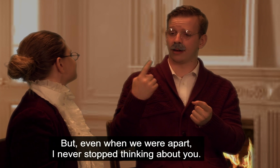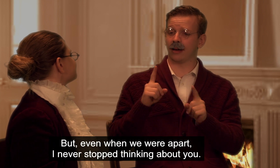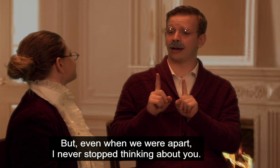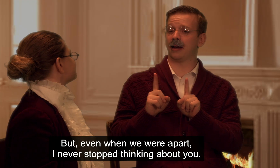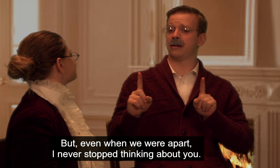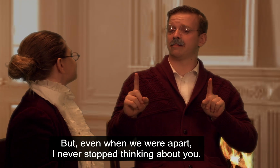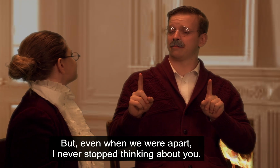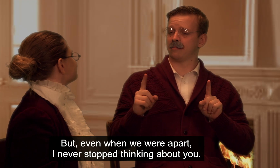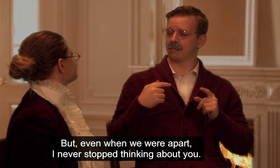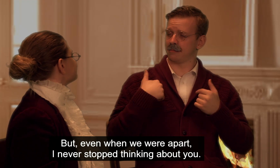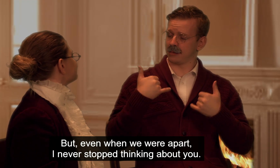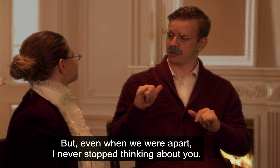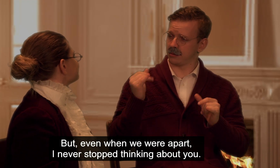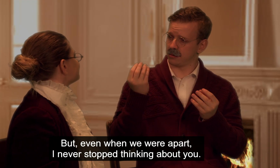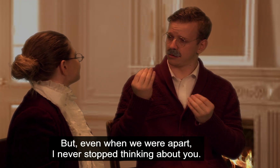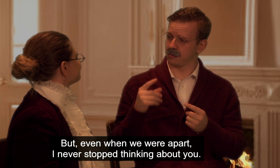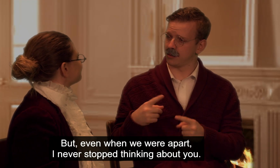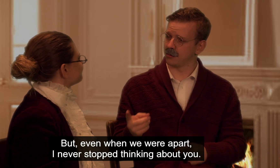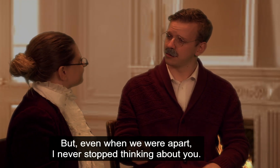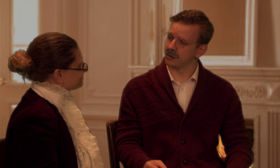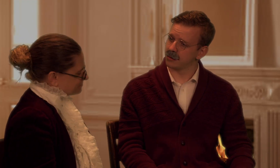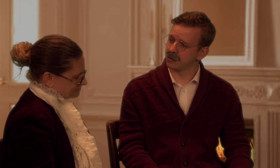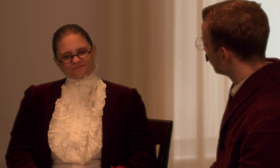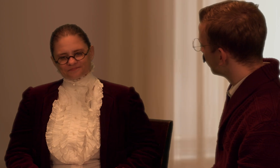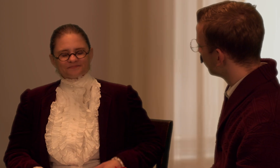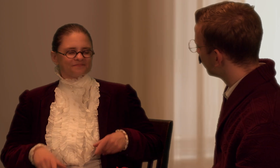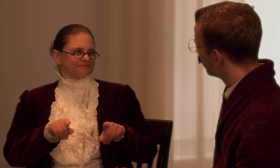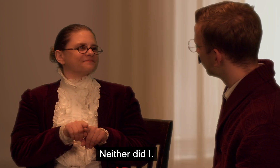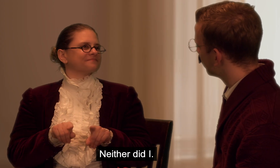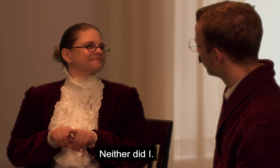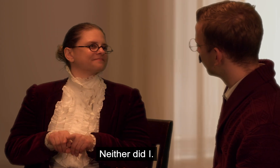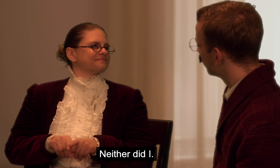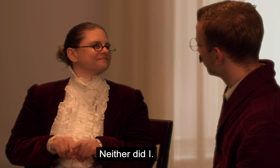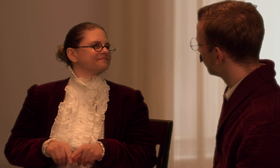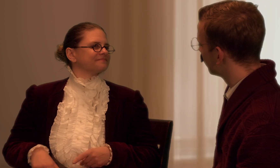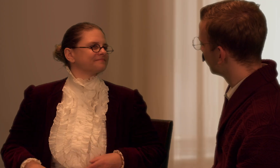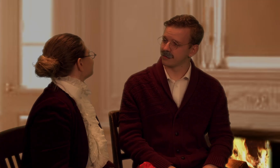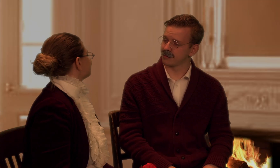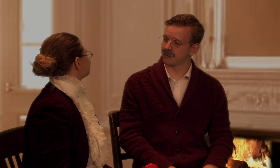were apart, I never stopped thinking about you. Neither did I.